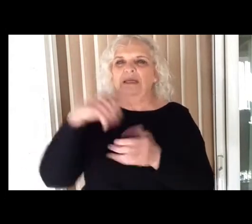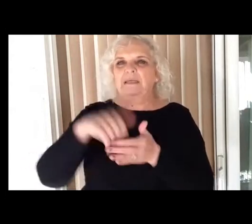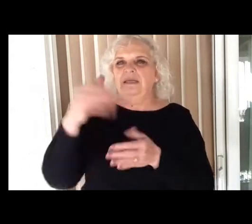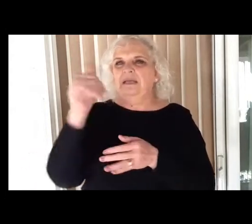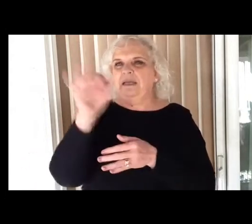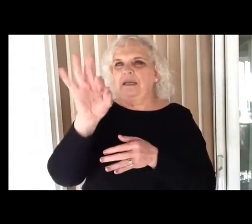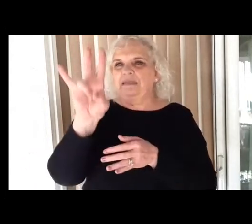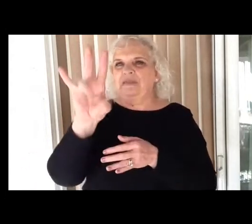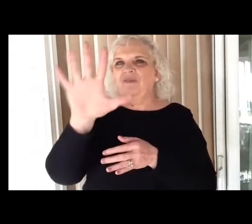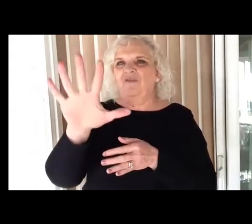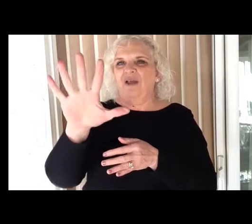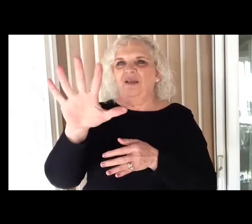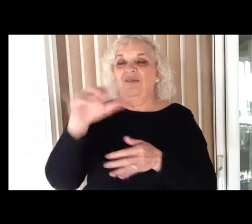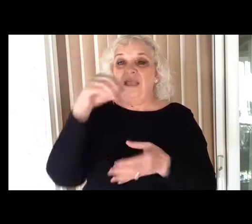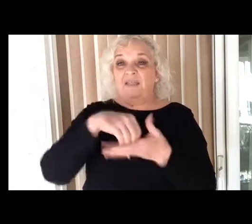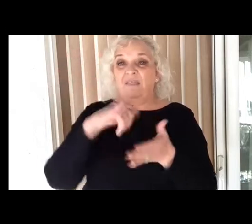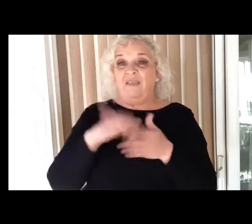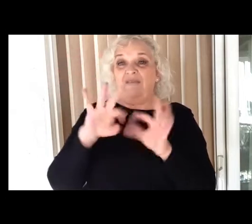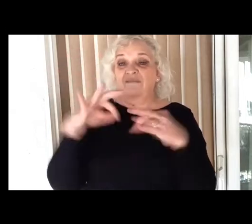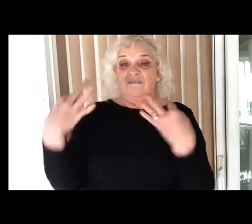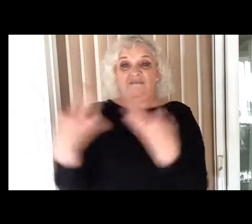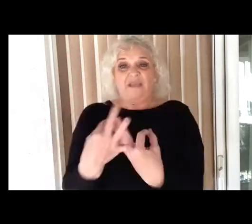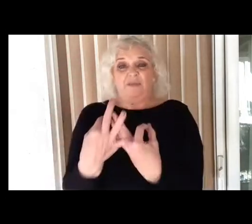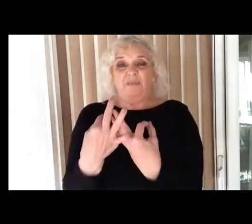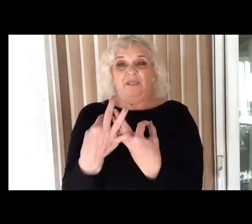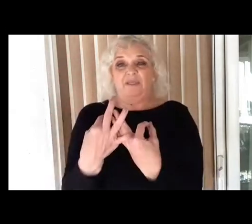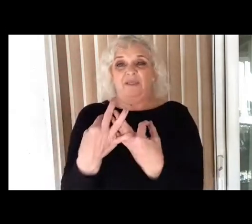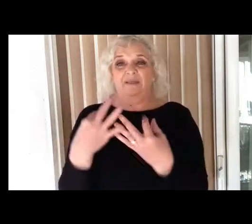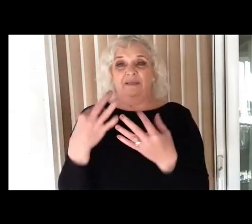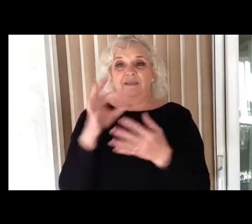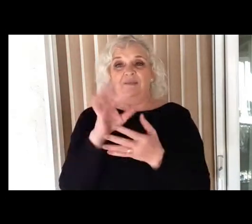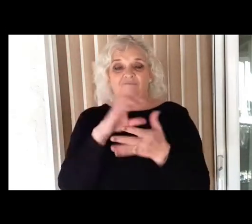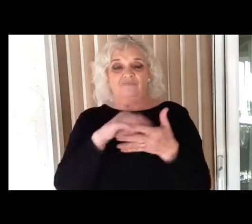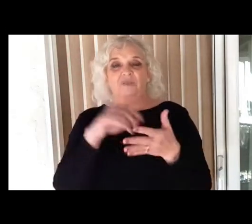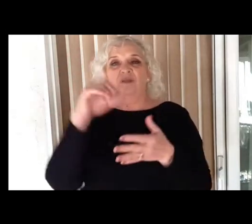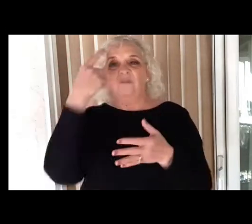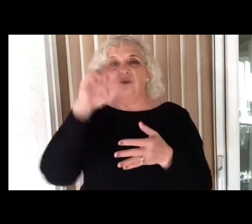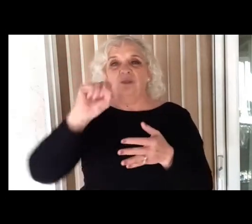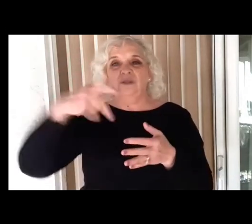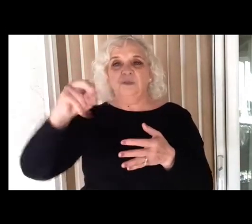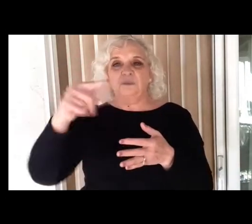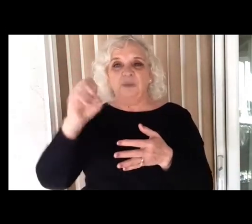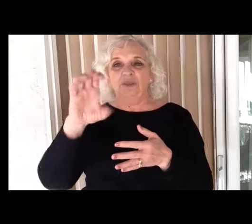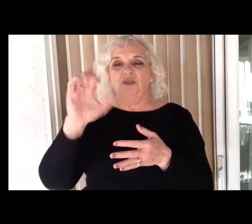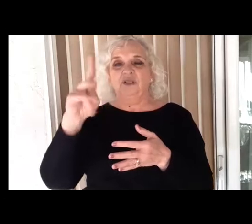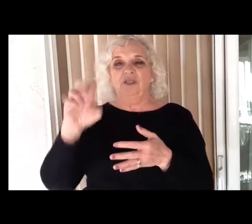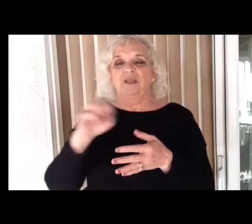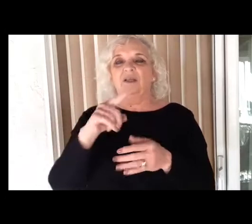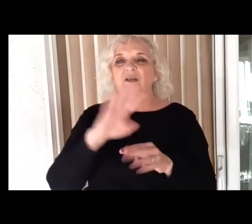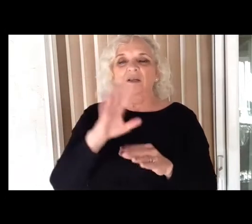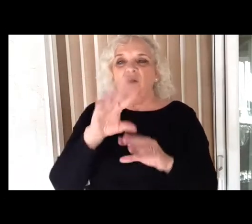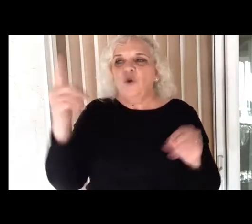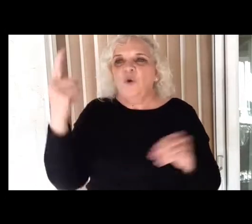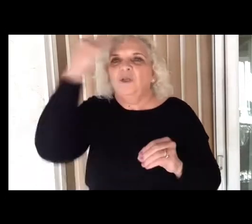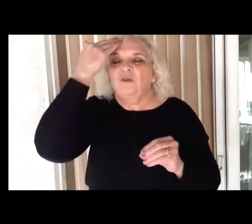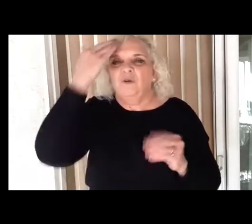that family recipe, nobody knows what it was. And there were special things you had to do. It